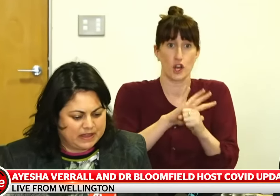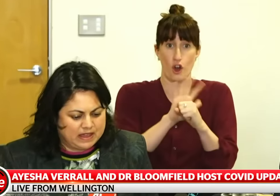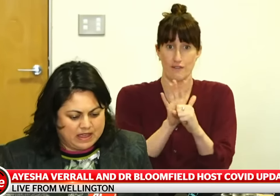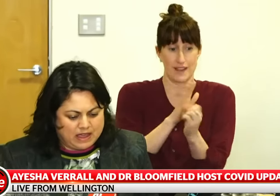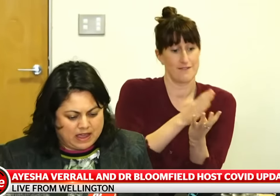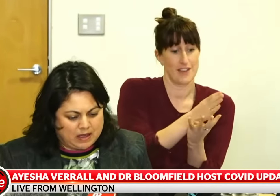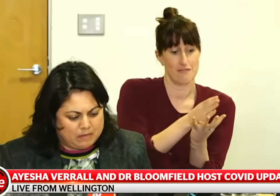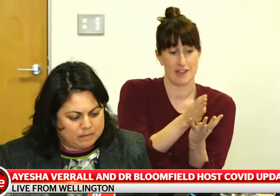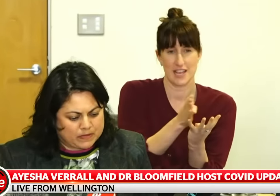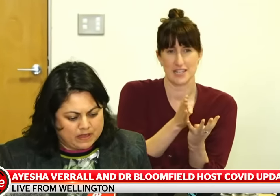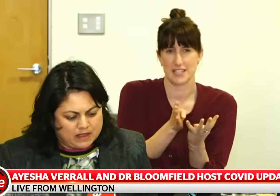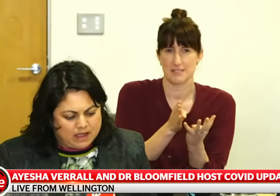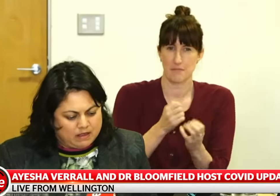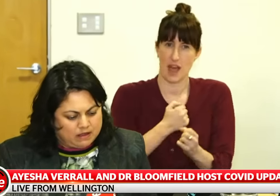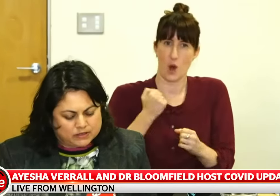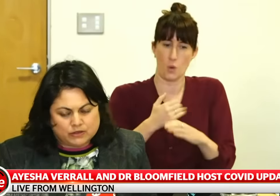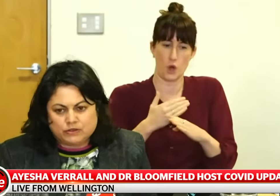emerging.